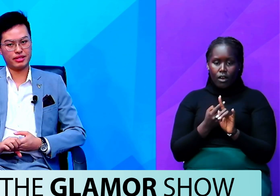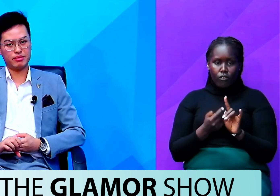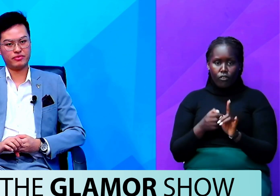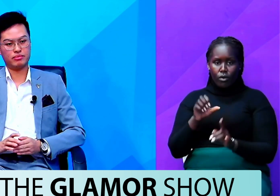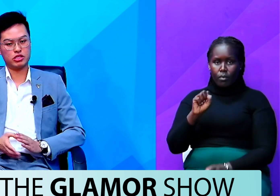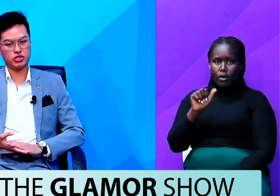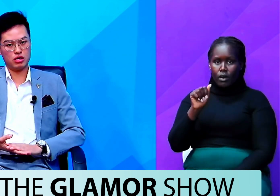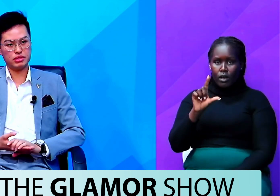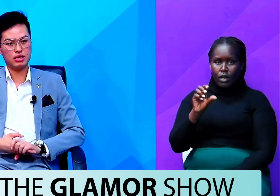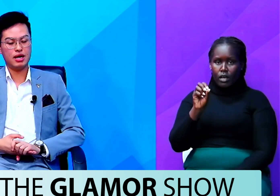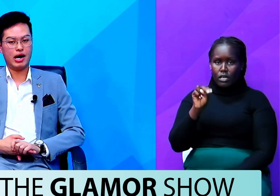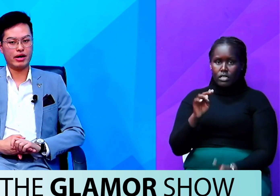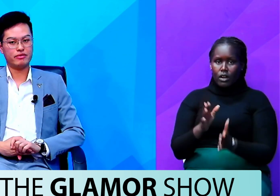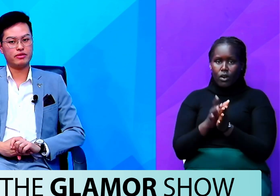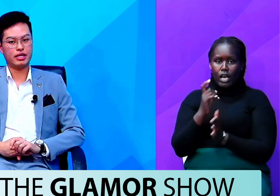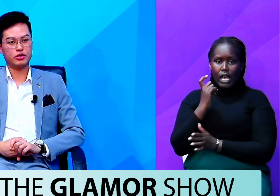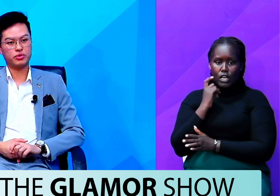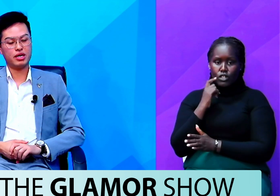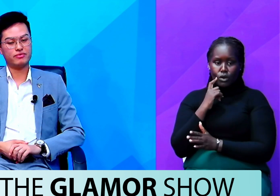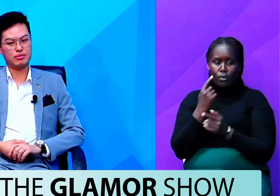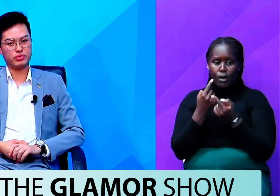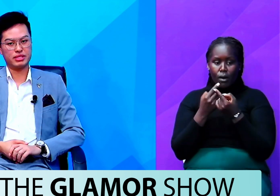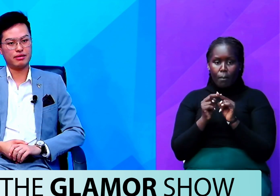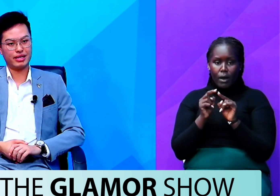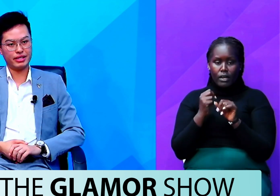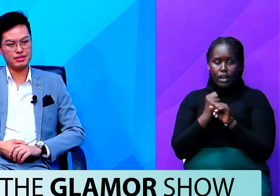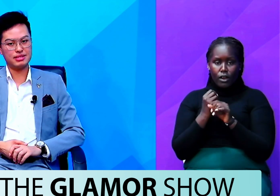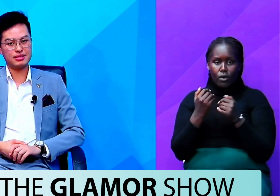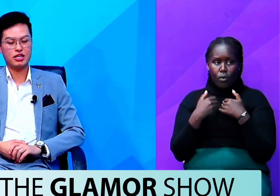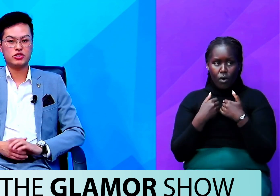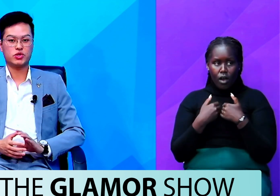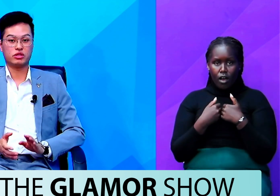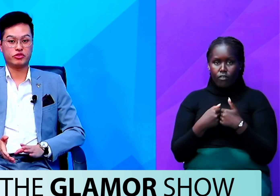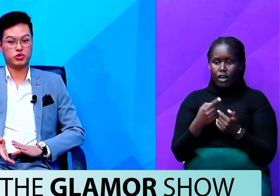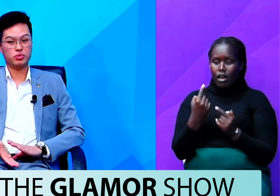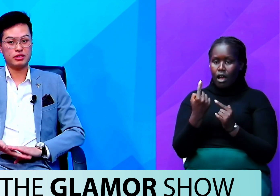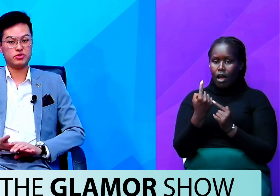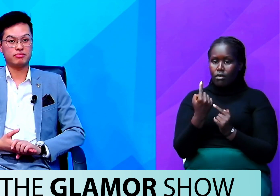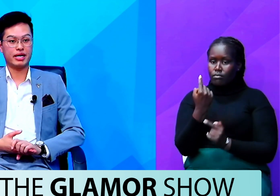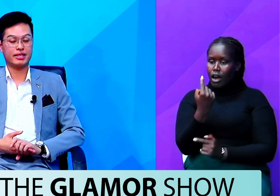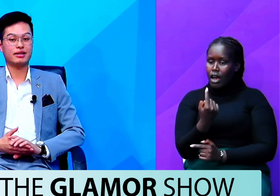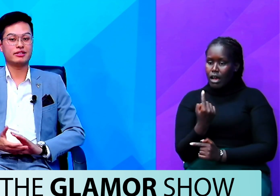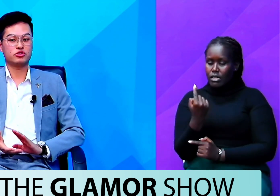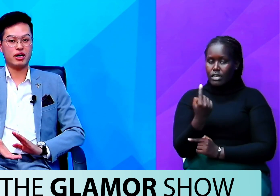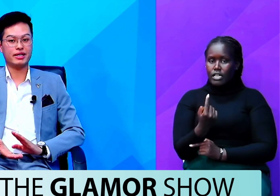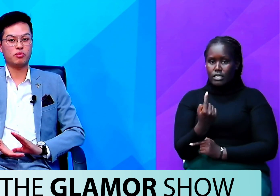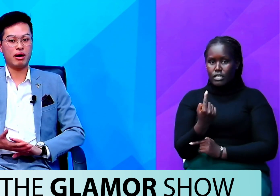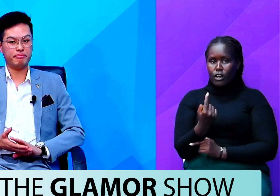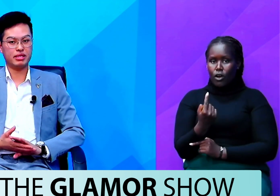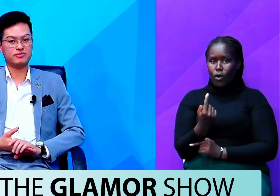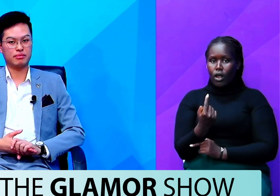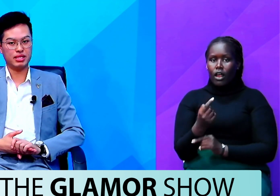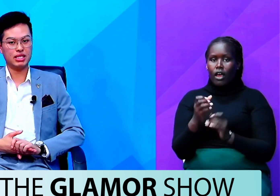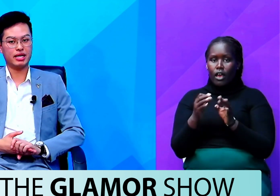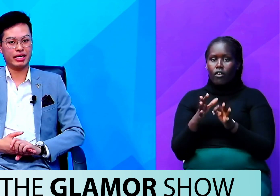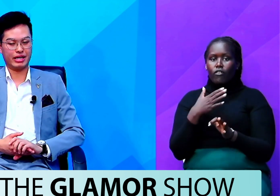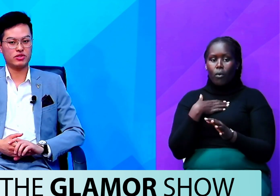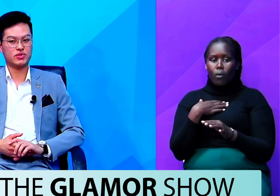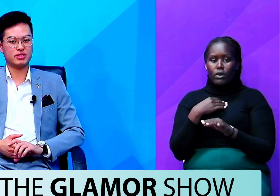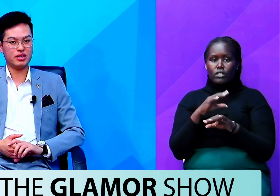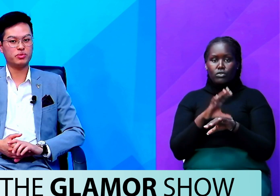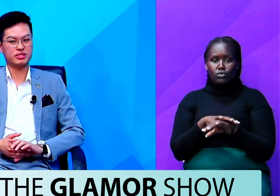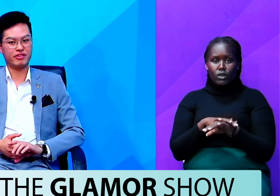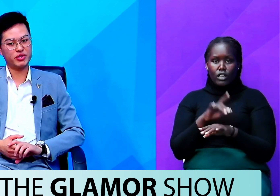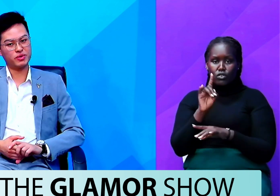salons and coming from the shops. However, I do have some retail clients. So if you do want to buy and try one piece from me, I can